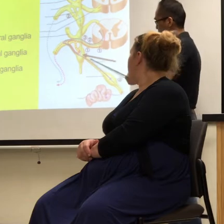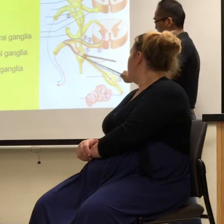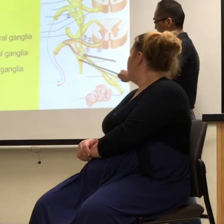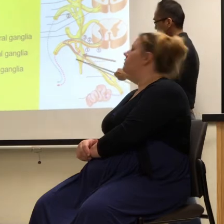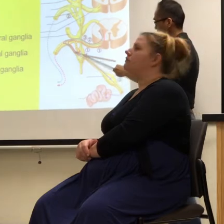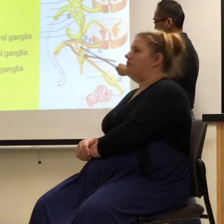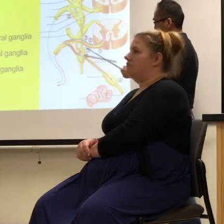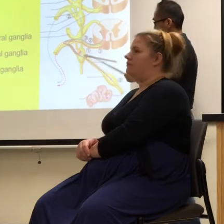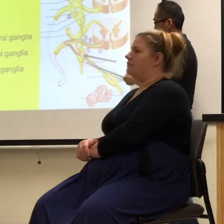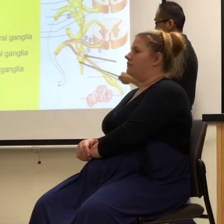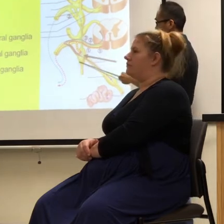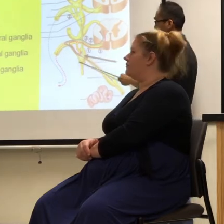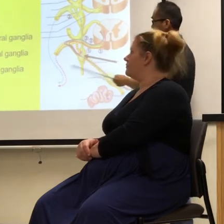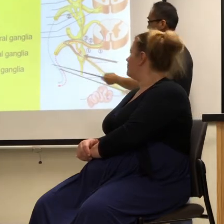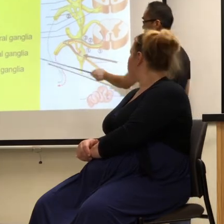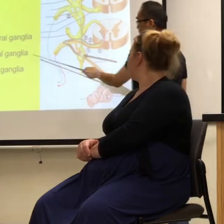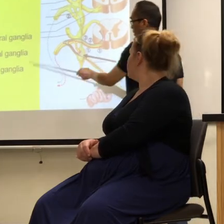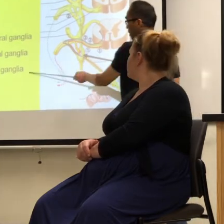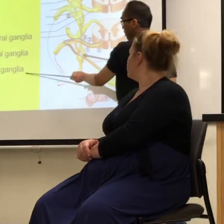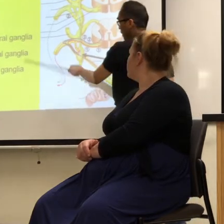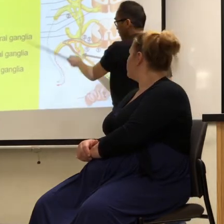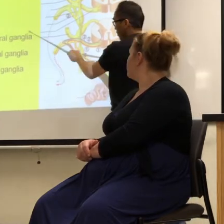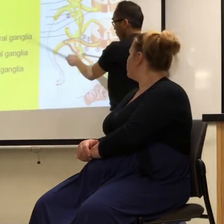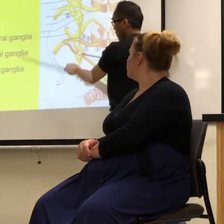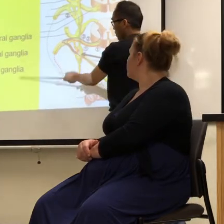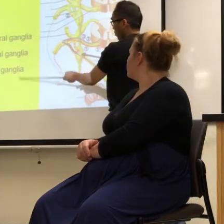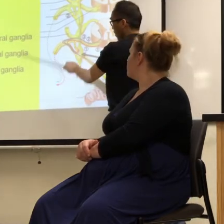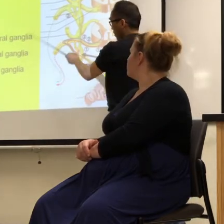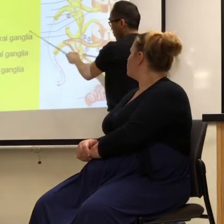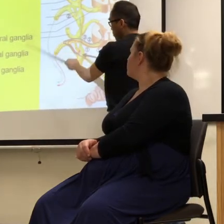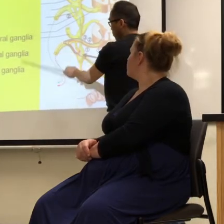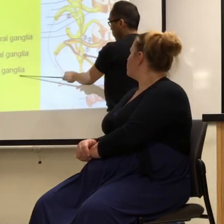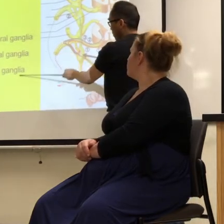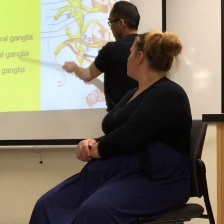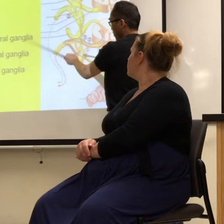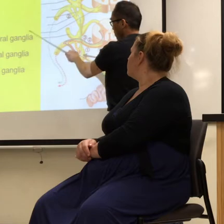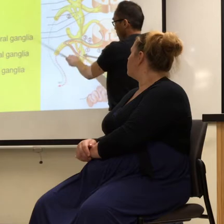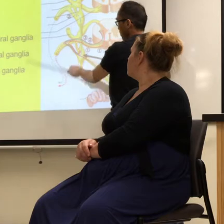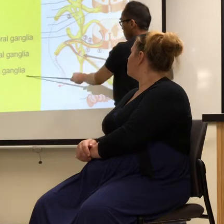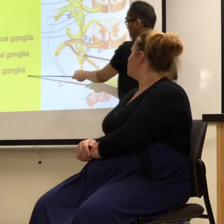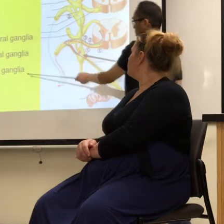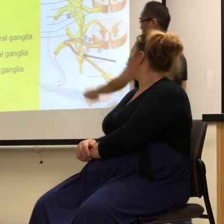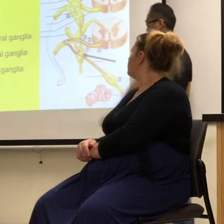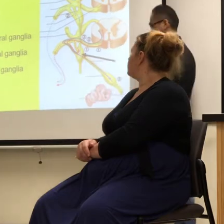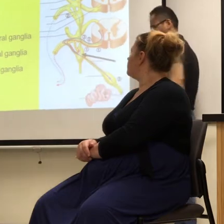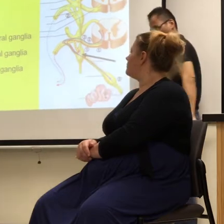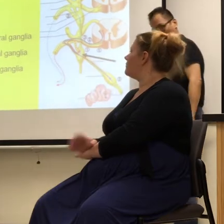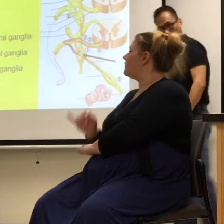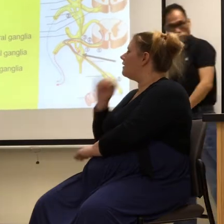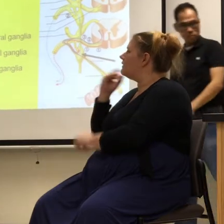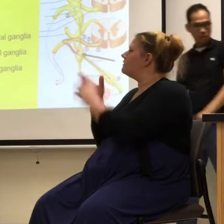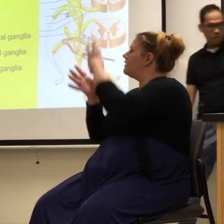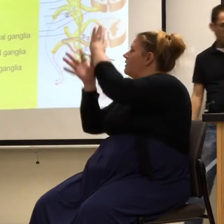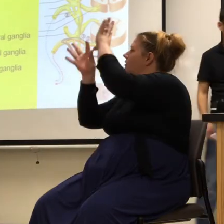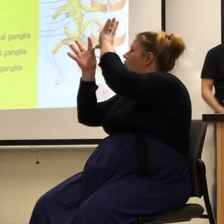pointing to this structure here. And to answer the question correctly, choose from this.